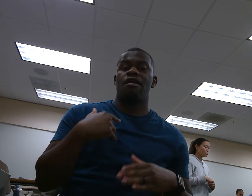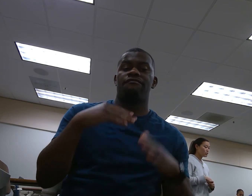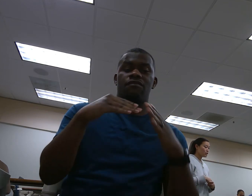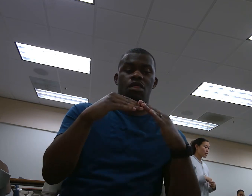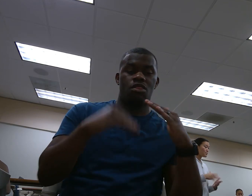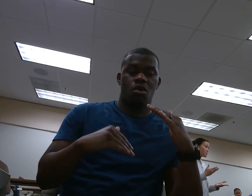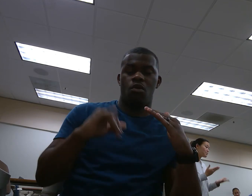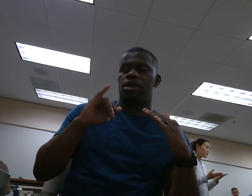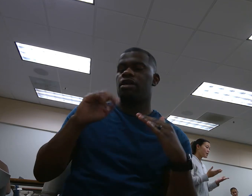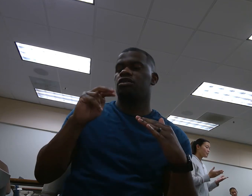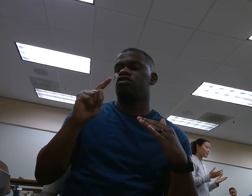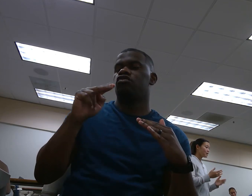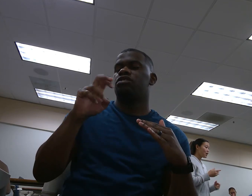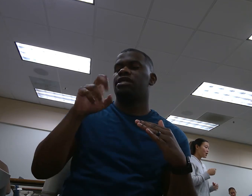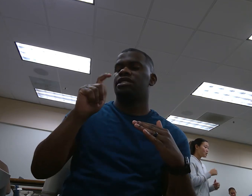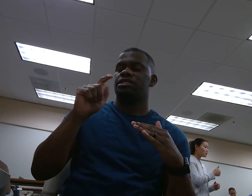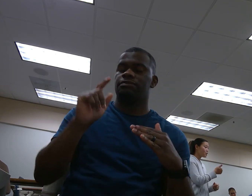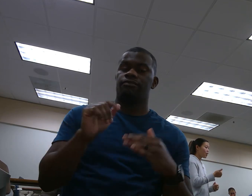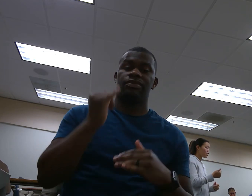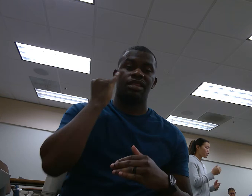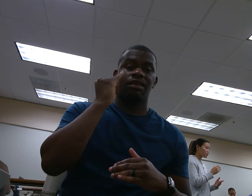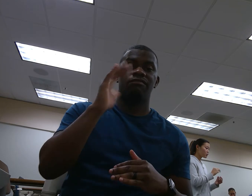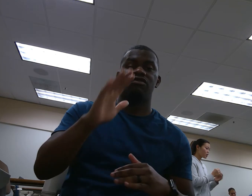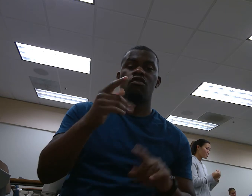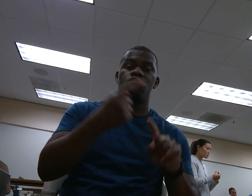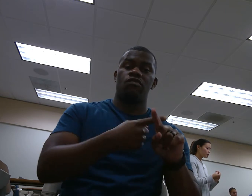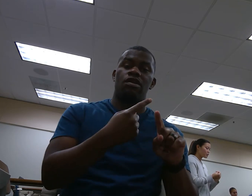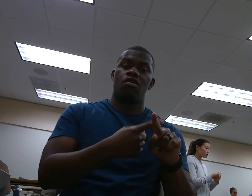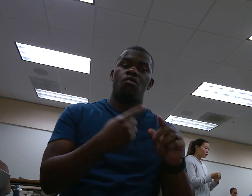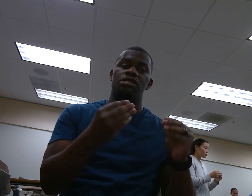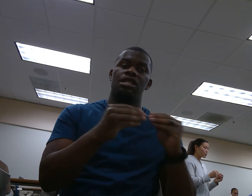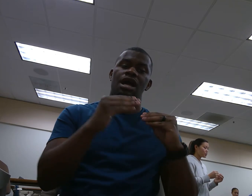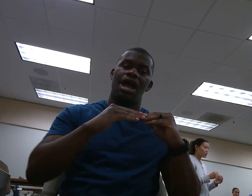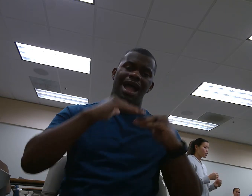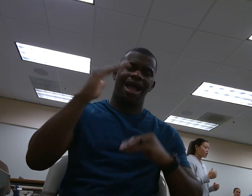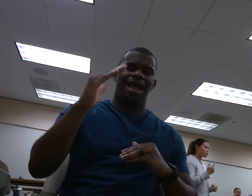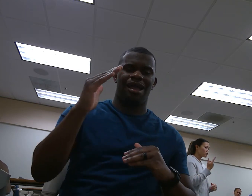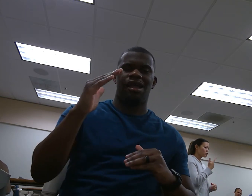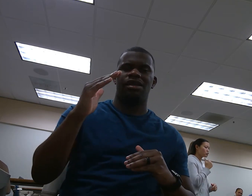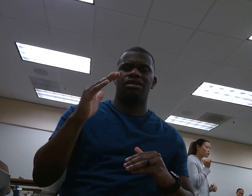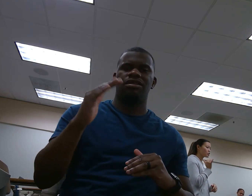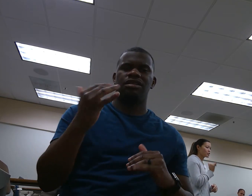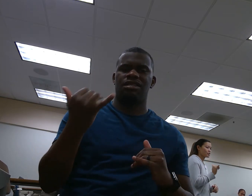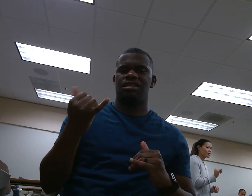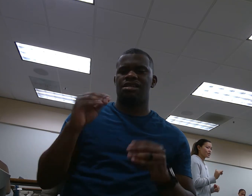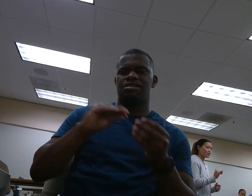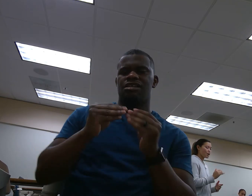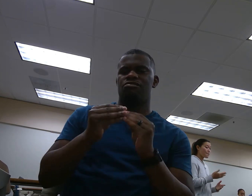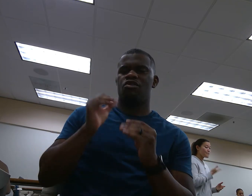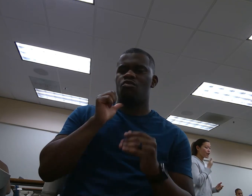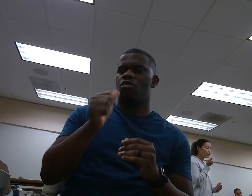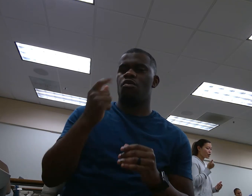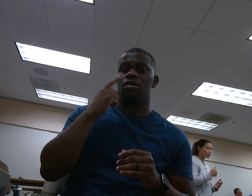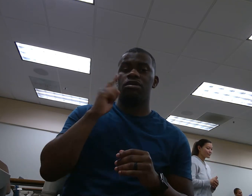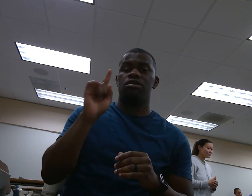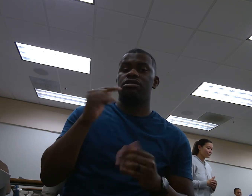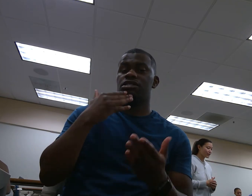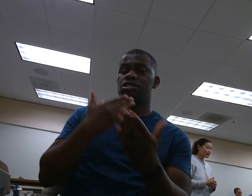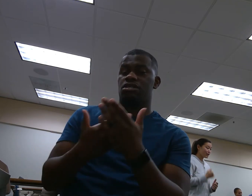better. If the rent was a lot higher, this number would not look as good. If your return on investing weren't that good,